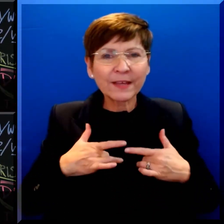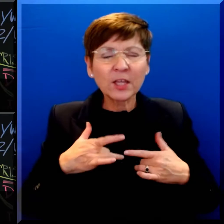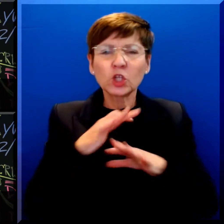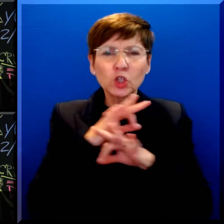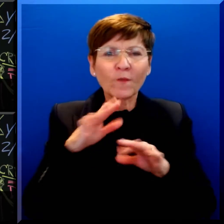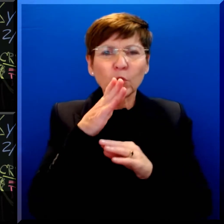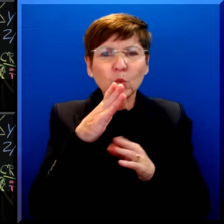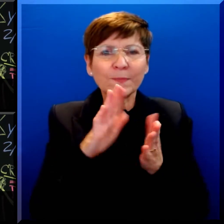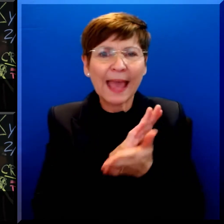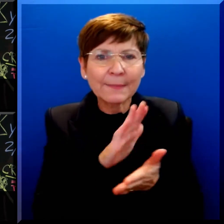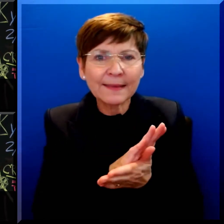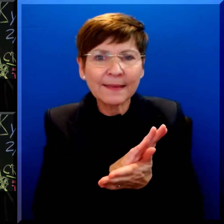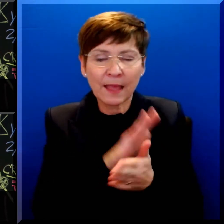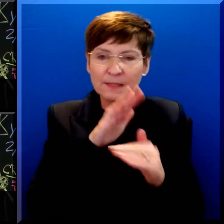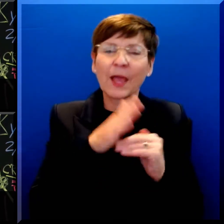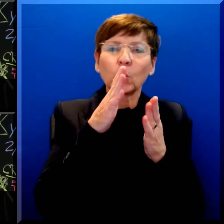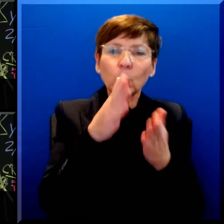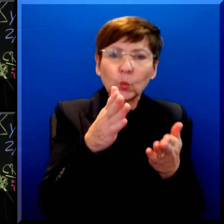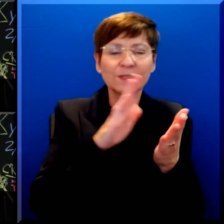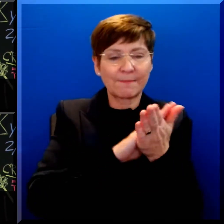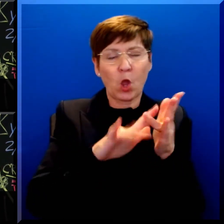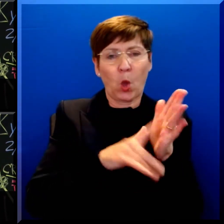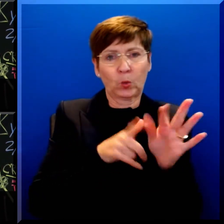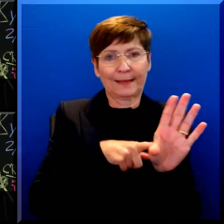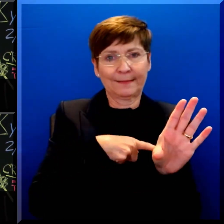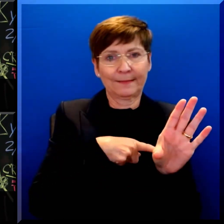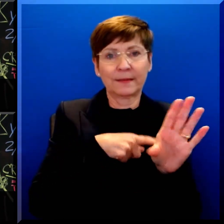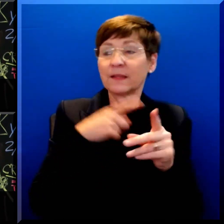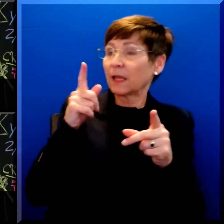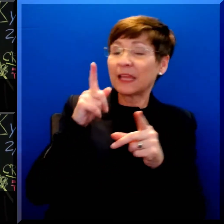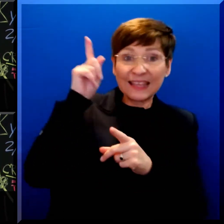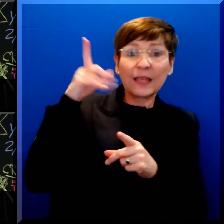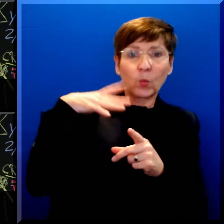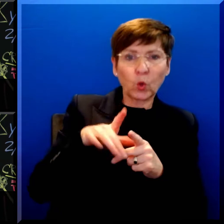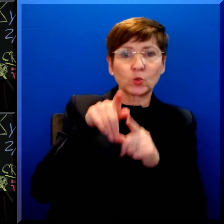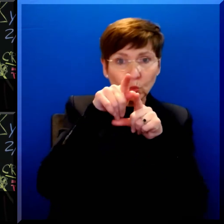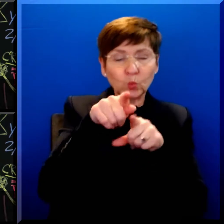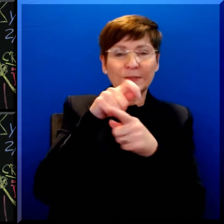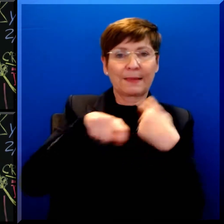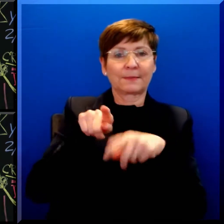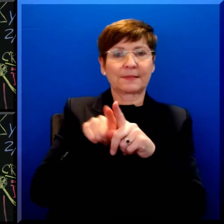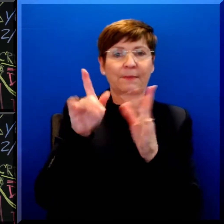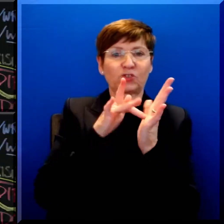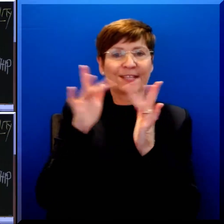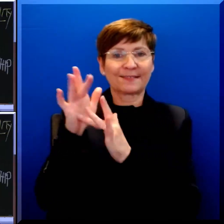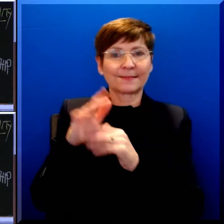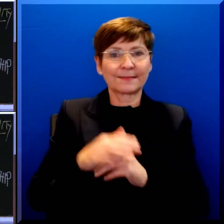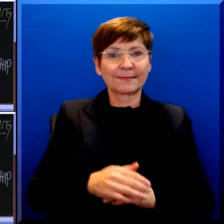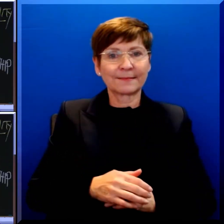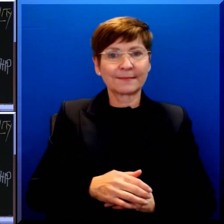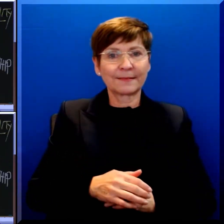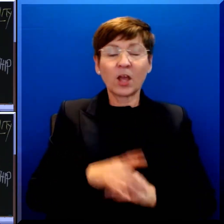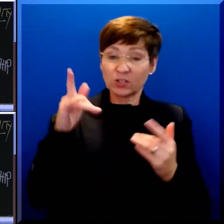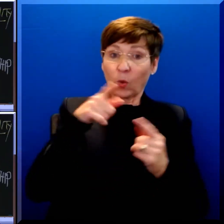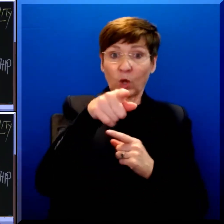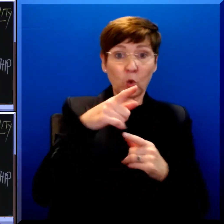It's holiness. That's conforming you to the character of Christ. God wants to make you just like Jesus. And so in the dip, one of